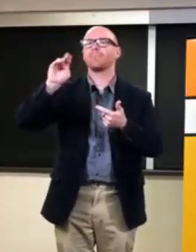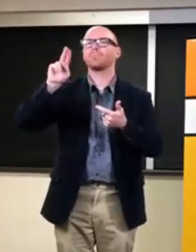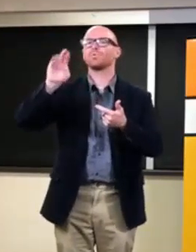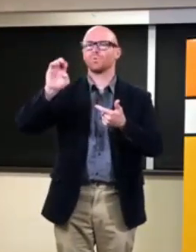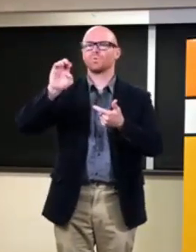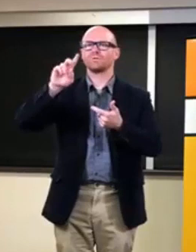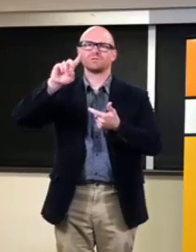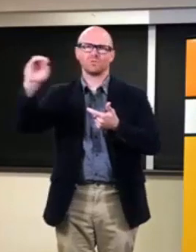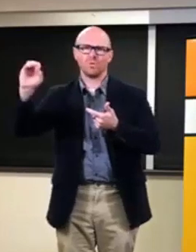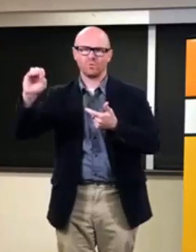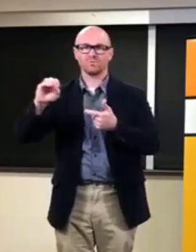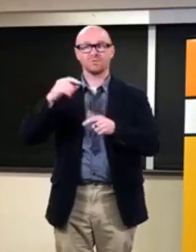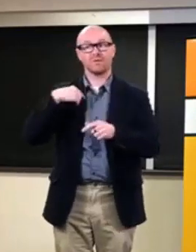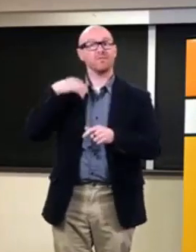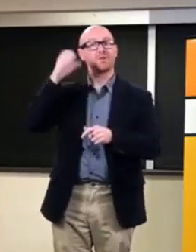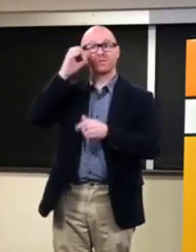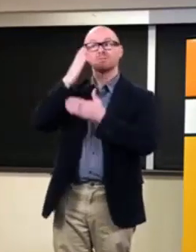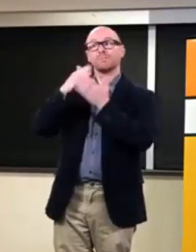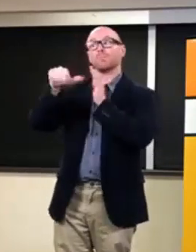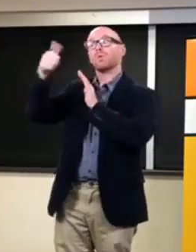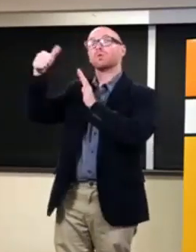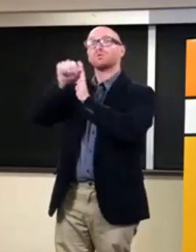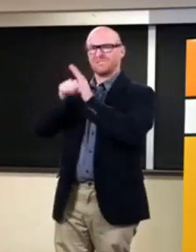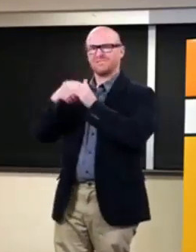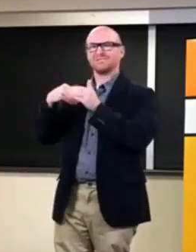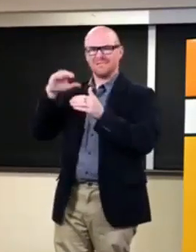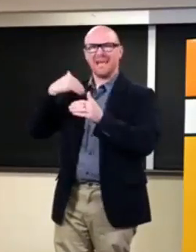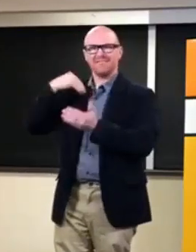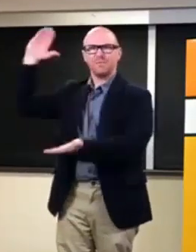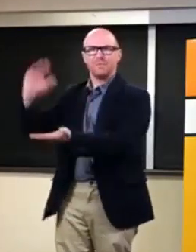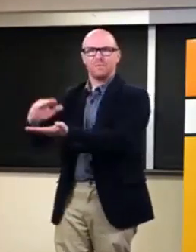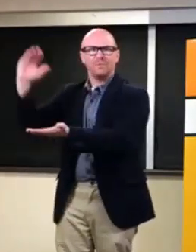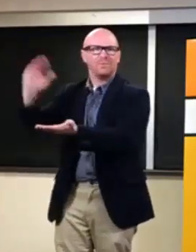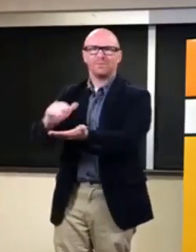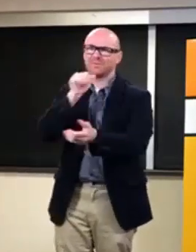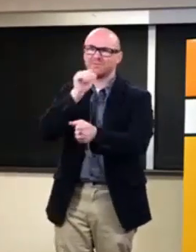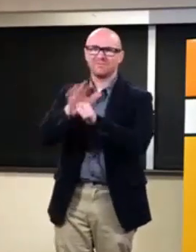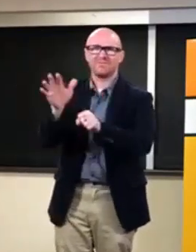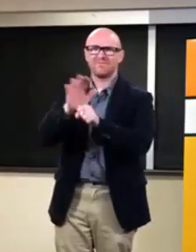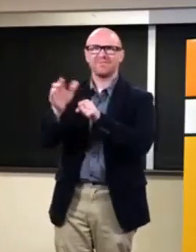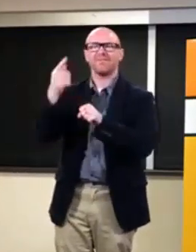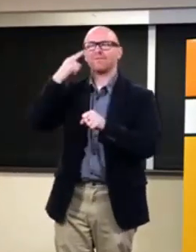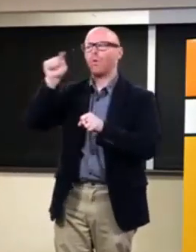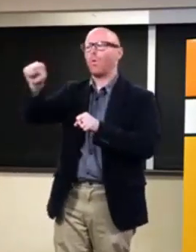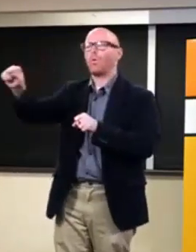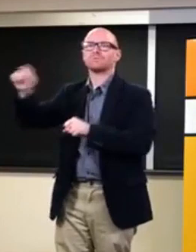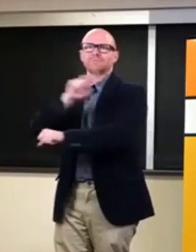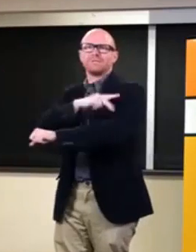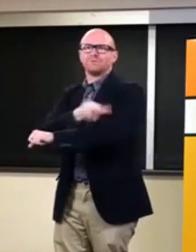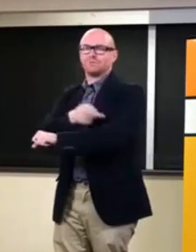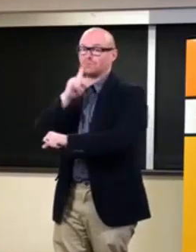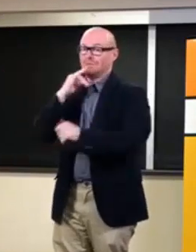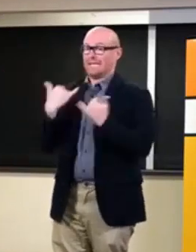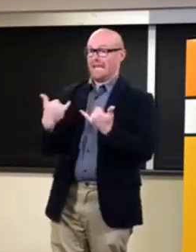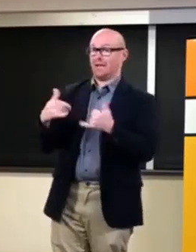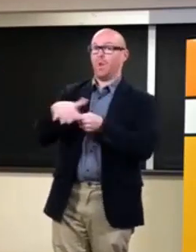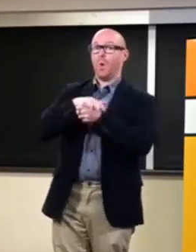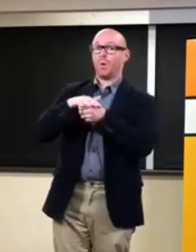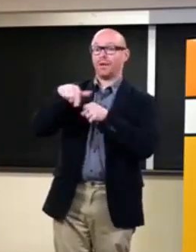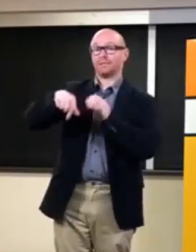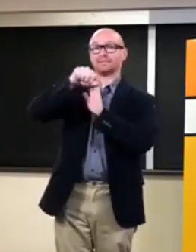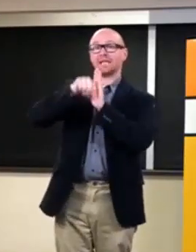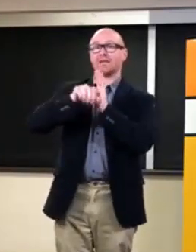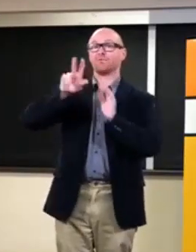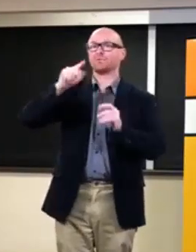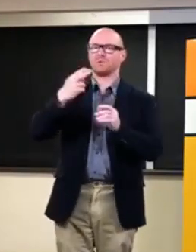heard of national shortages of those patients having trouble getting their hydroxychloroquine and chloroquine. However, we don't have any reports locally of